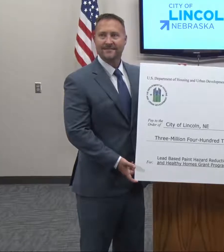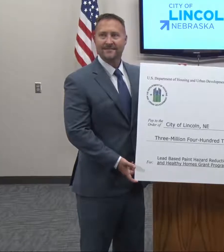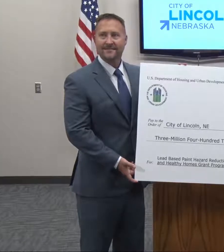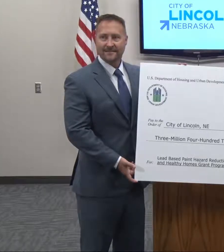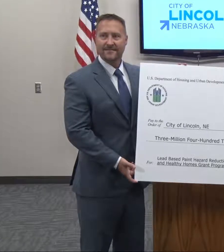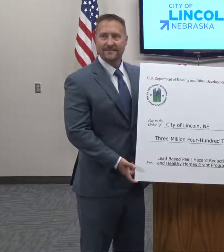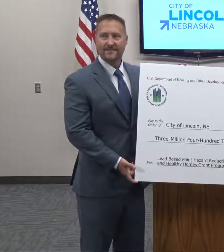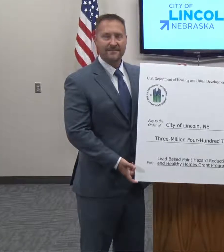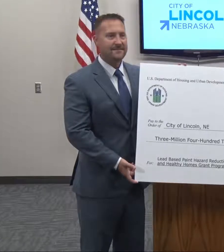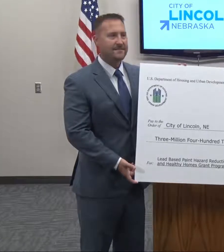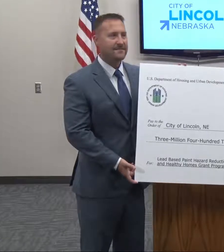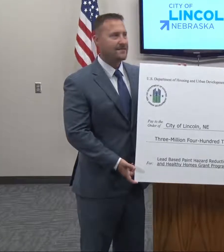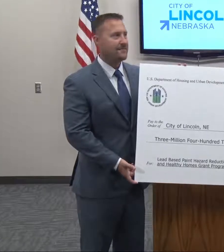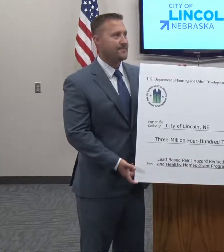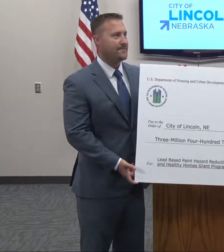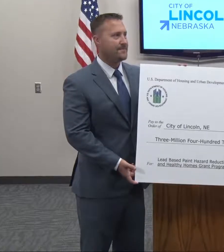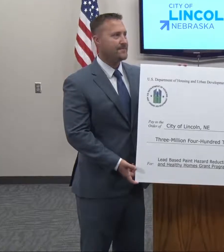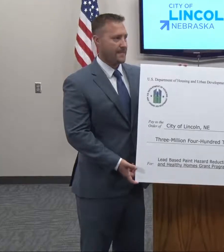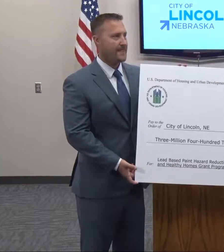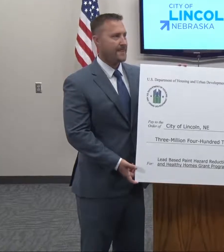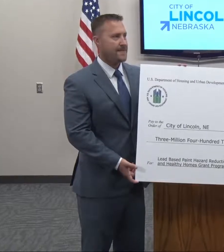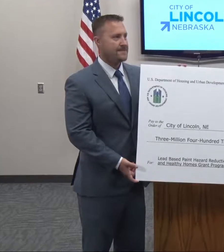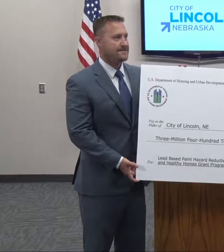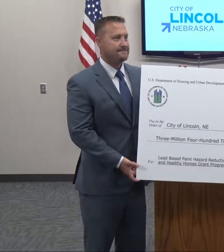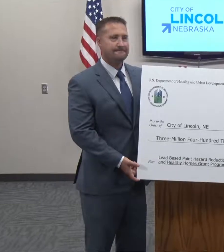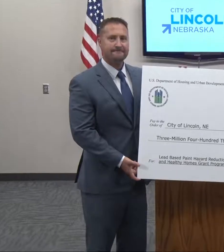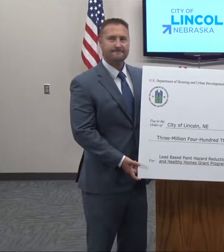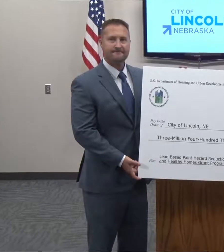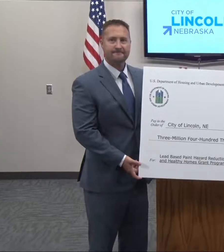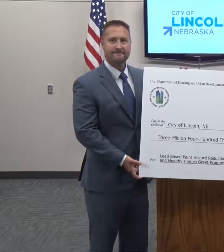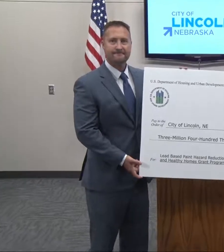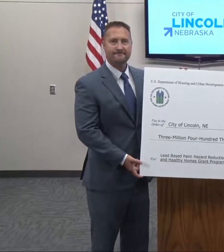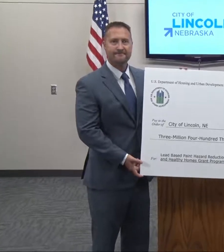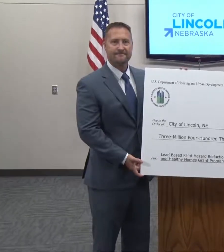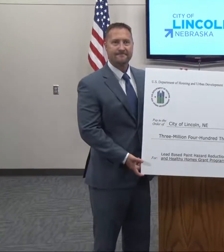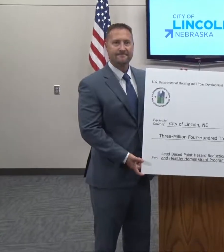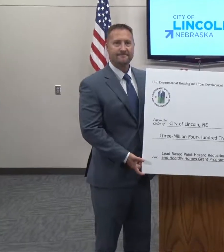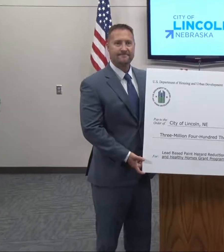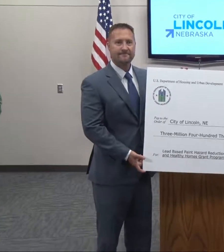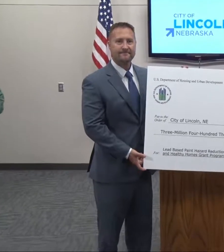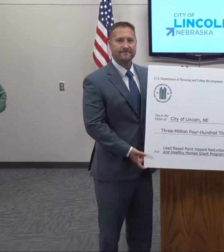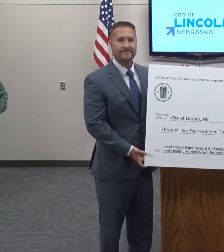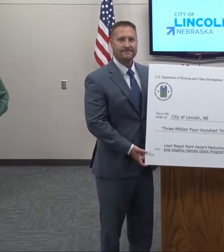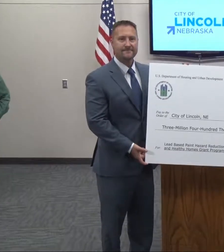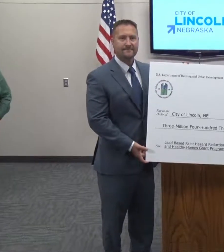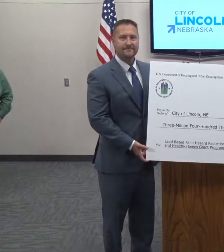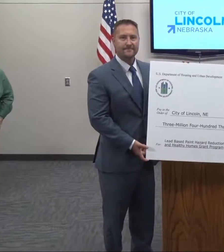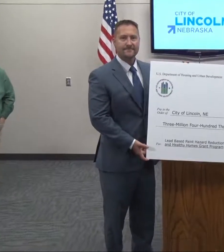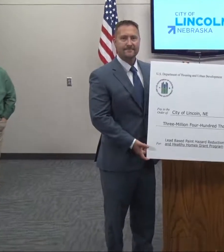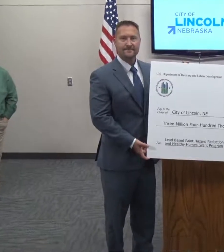Add the two other folks. Yeah. Do one more. Okay. And, please.